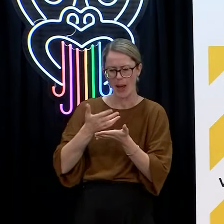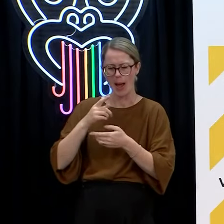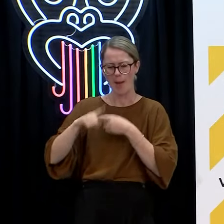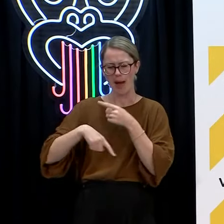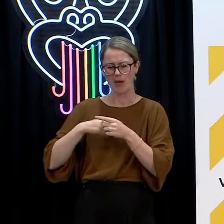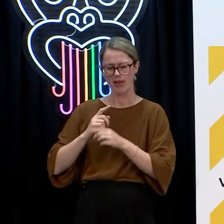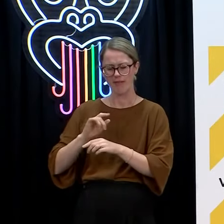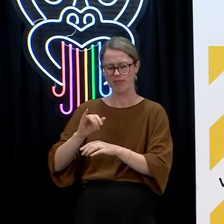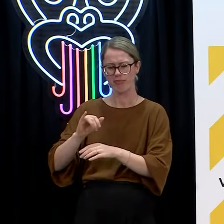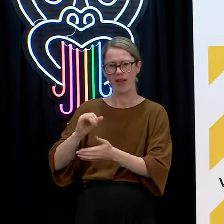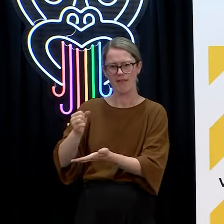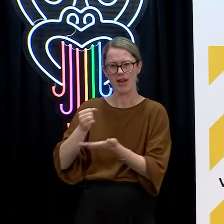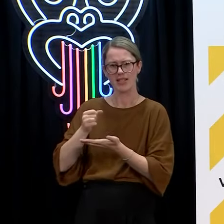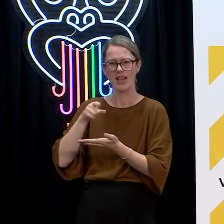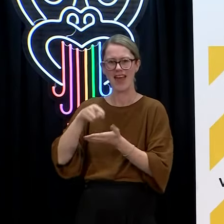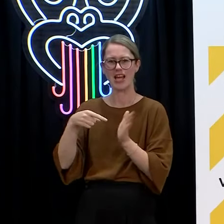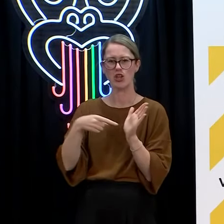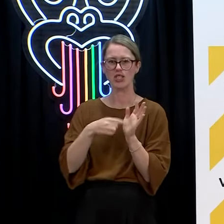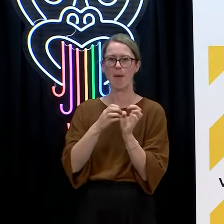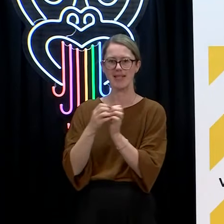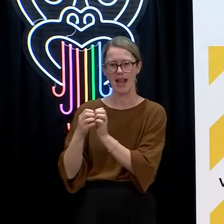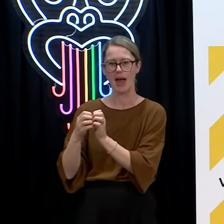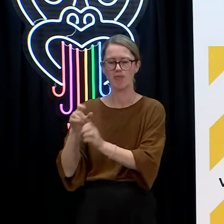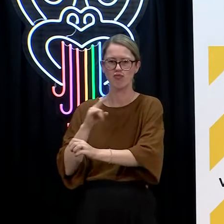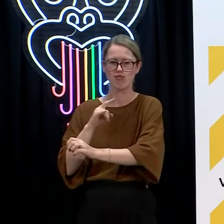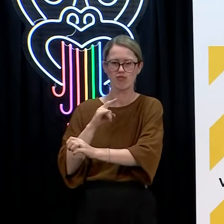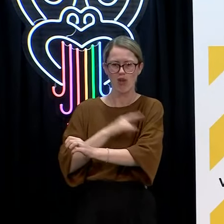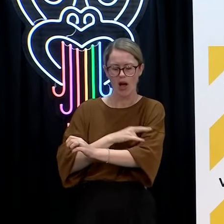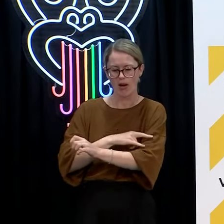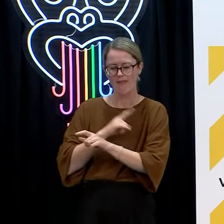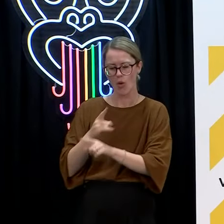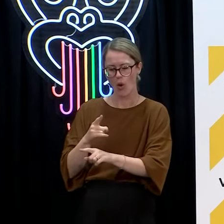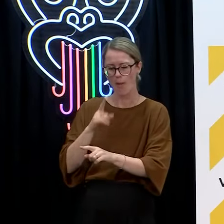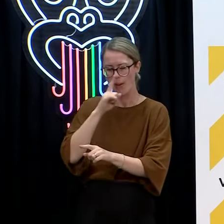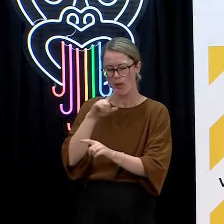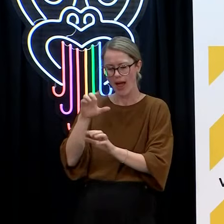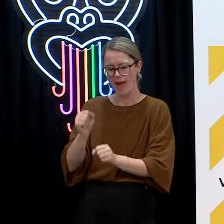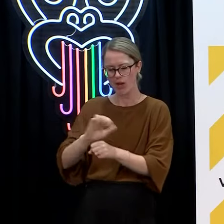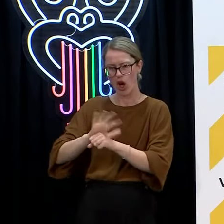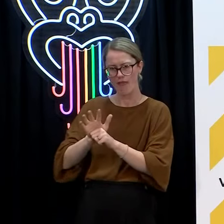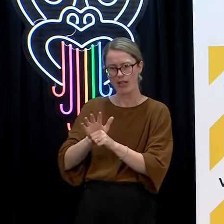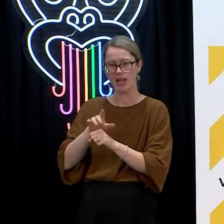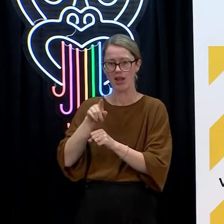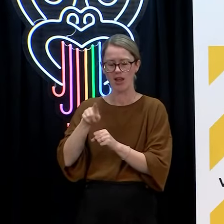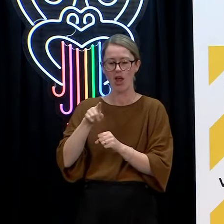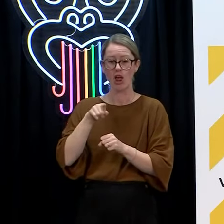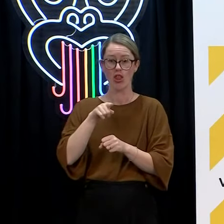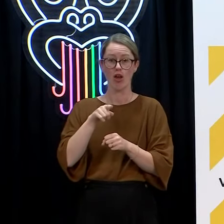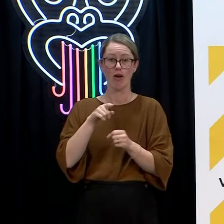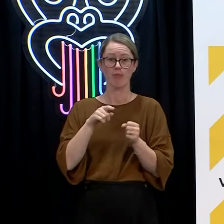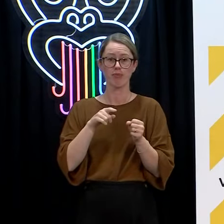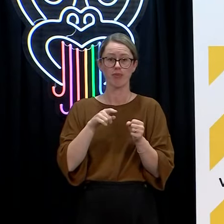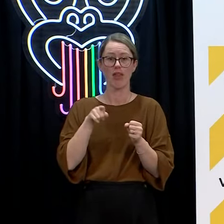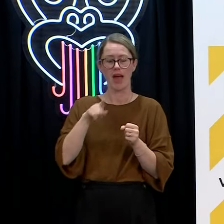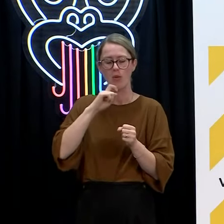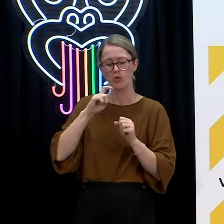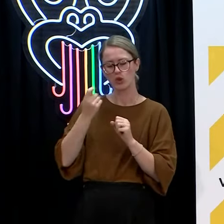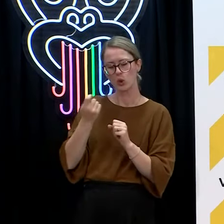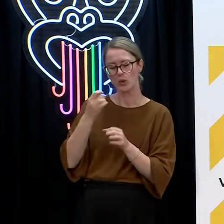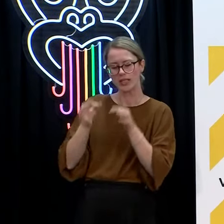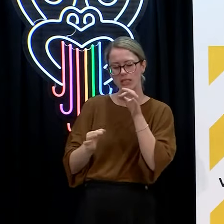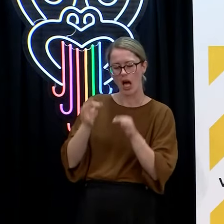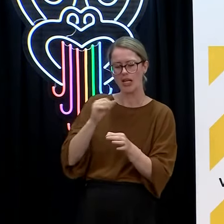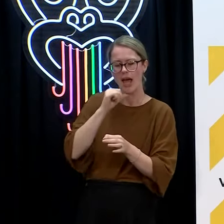tocilizumab for the treatment of moderate to severe COVID-19 in New Zealand. They will make a decision soon